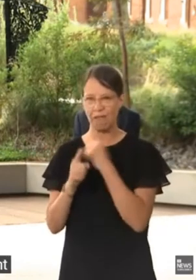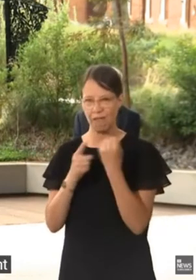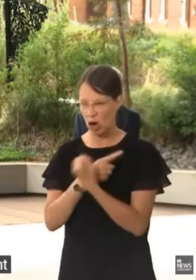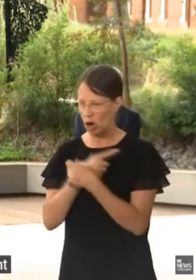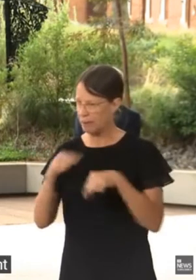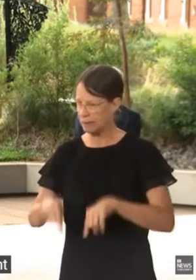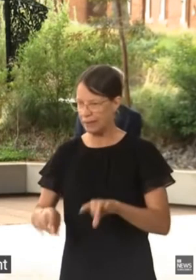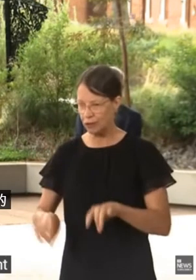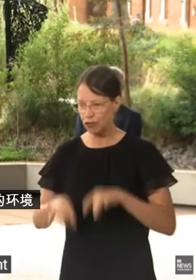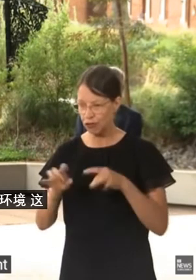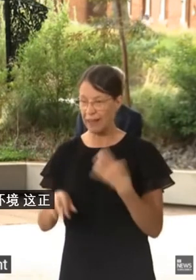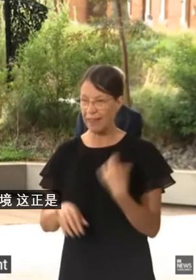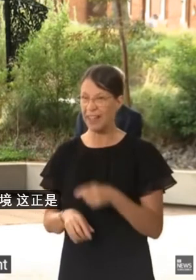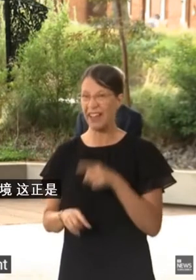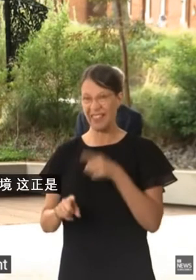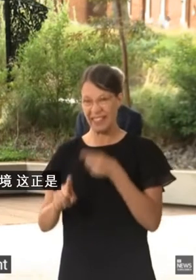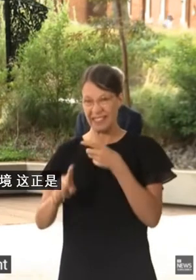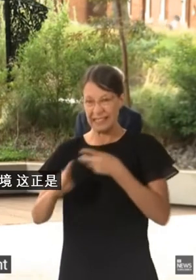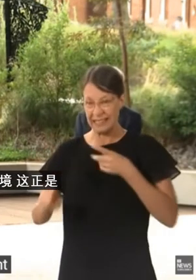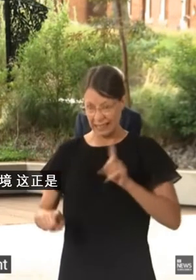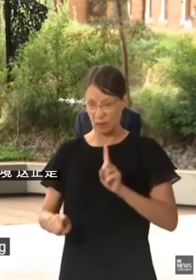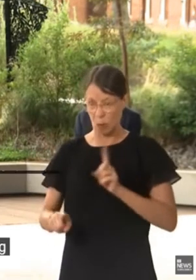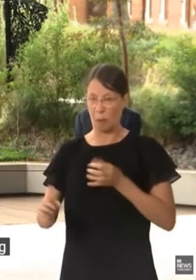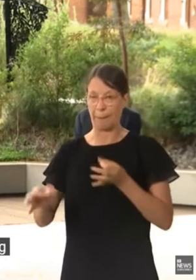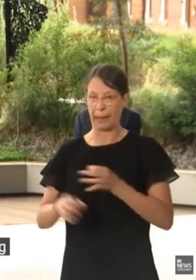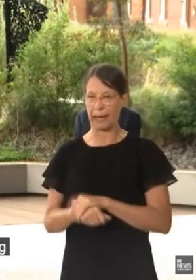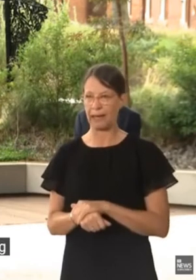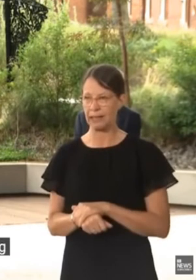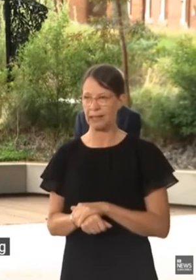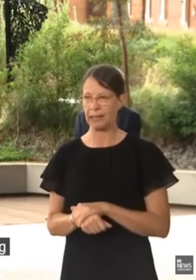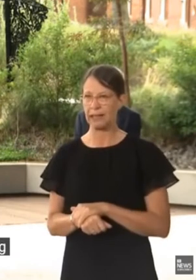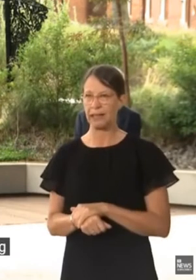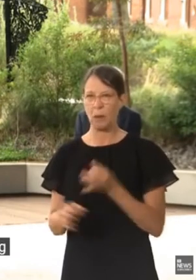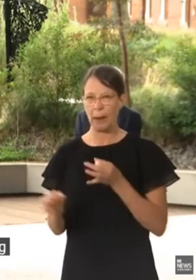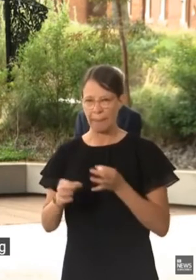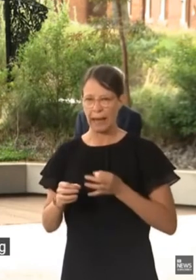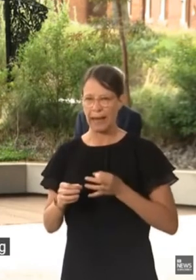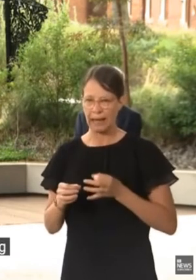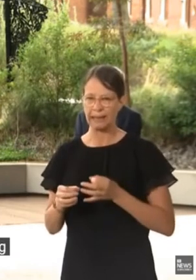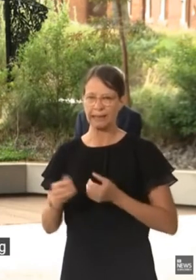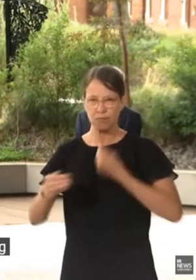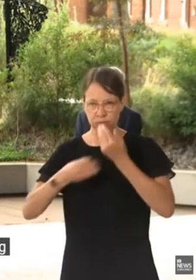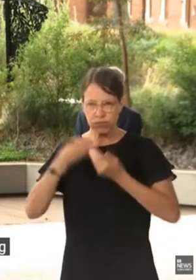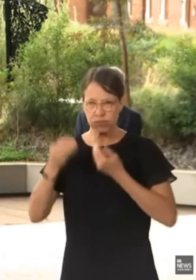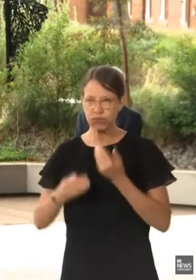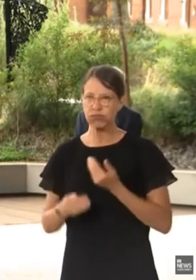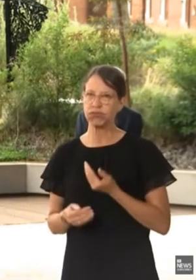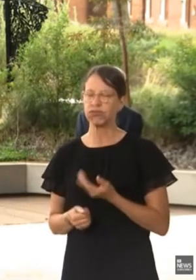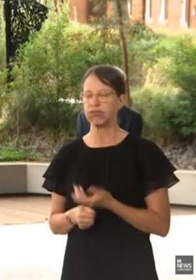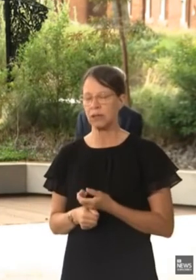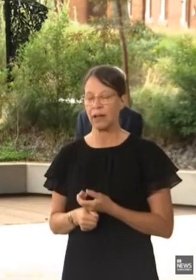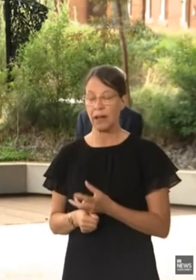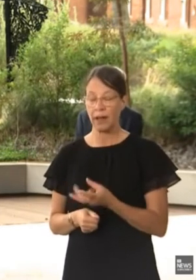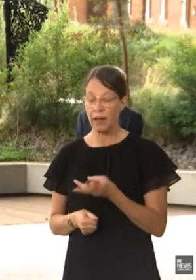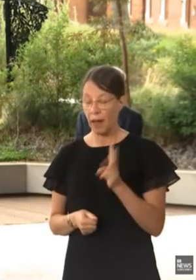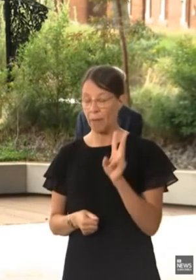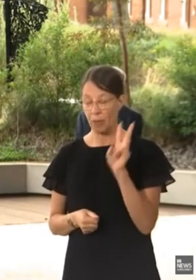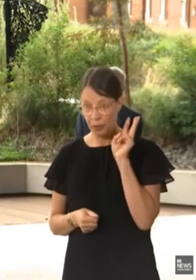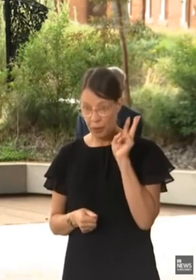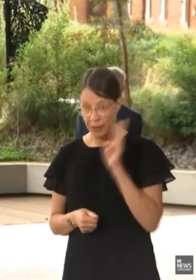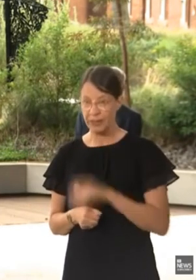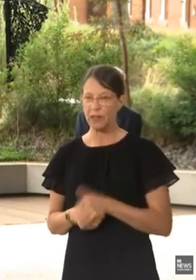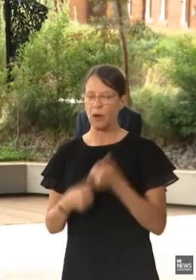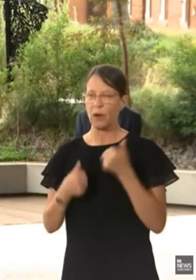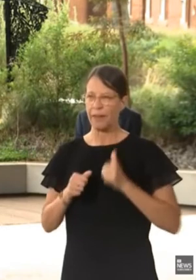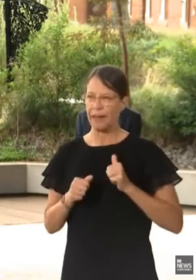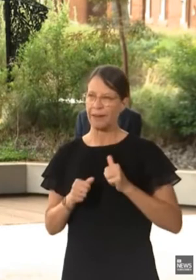for kids going back to school. That's exactly what we did. We set out those plans 3 weeks ago. We've worked tirelessly in ensuring that they